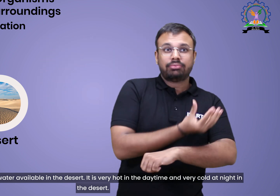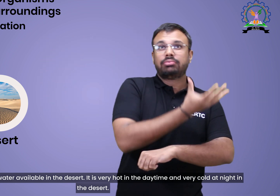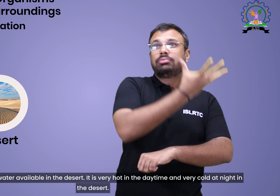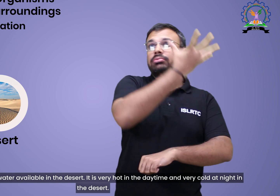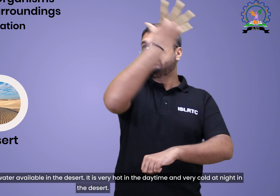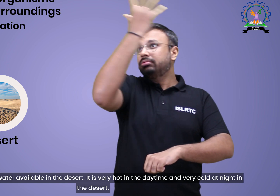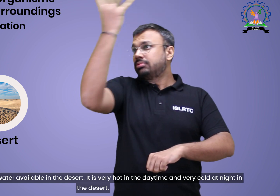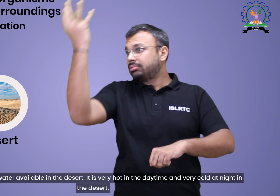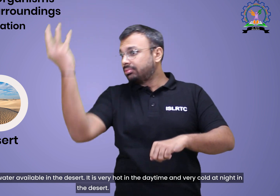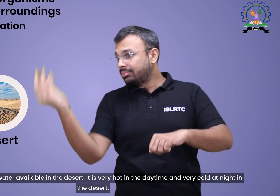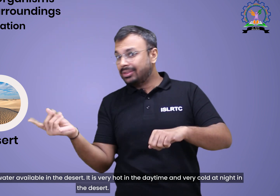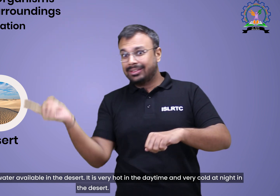in the desert.